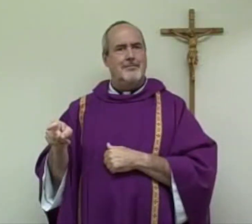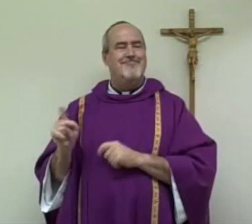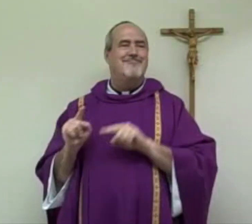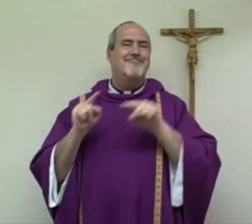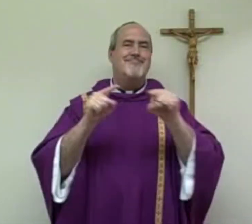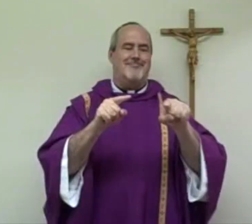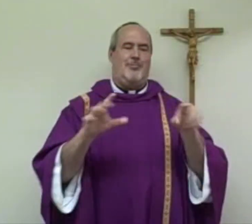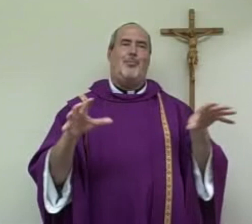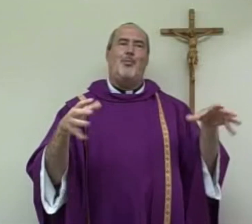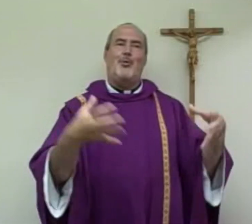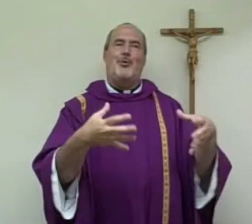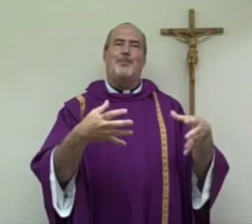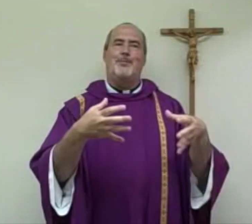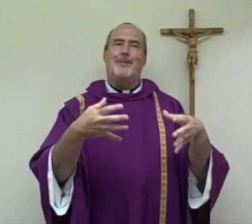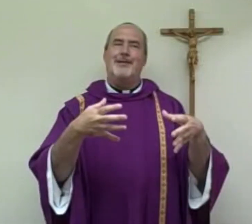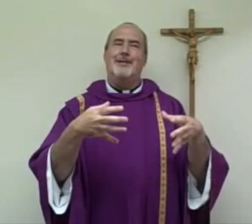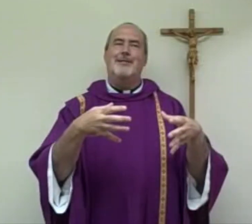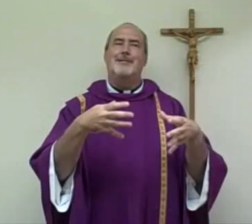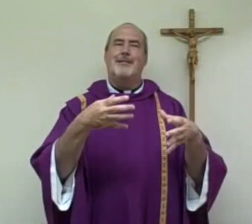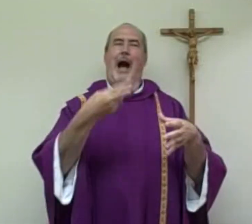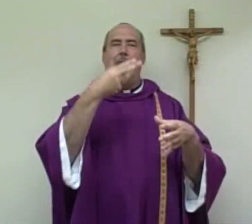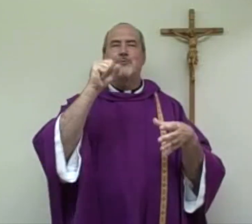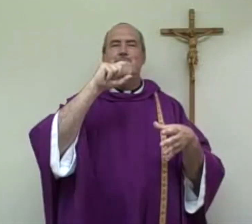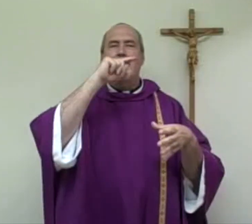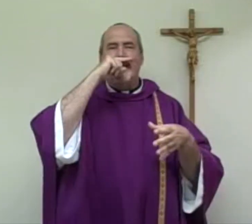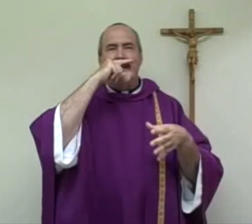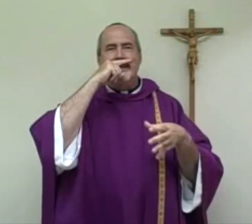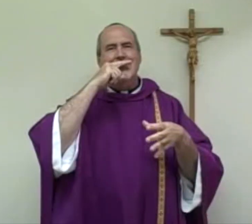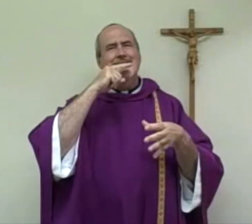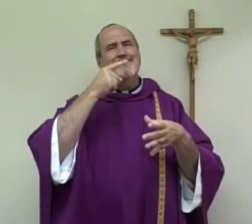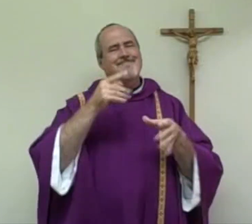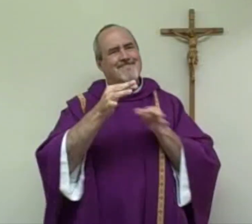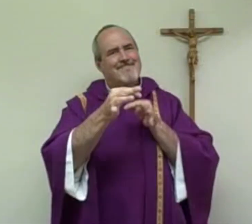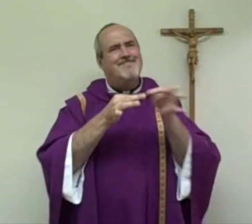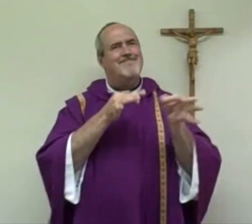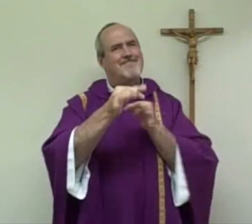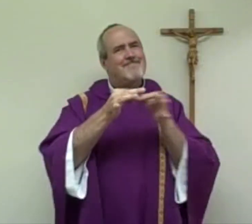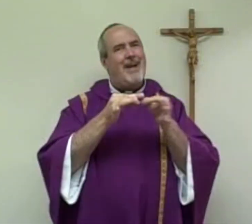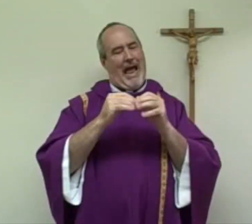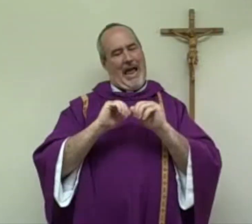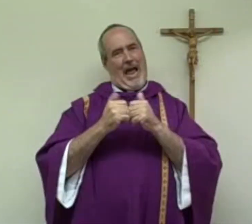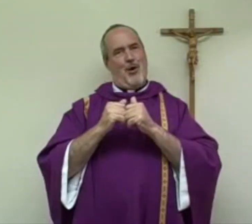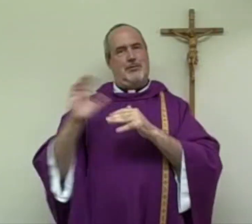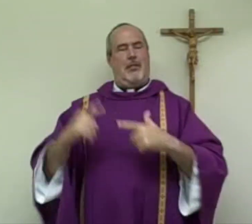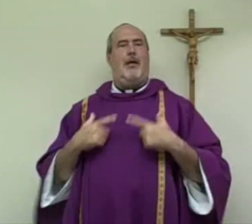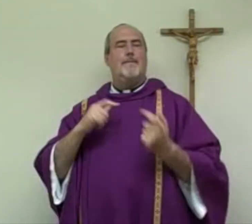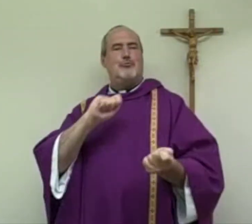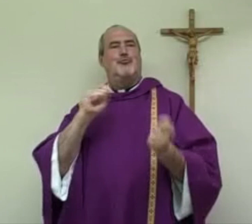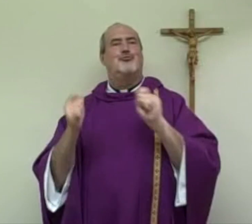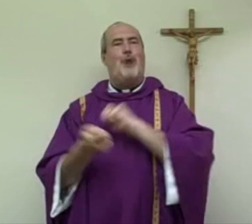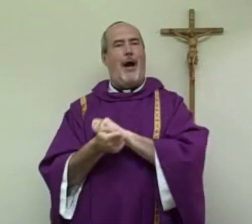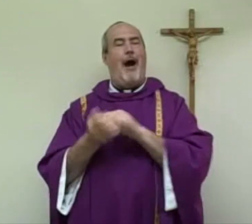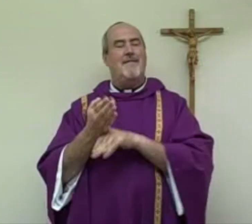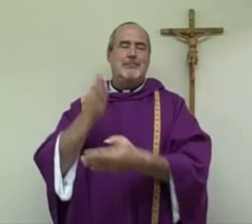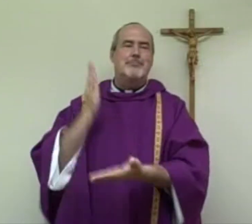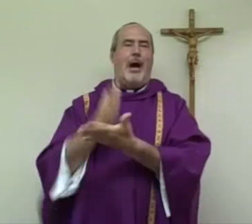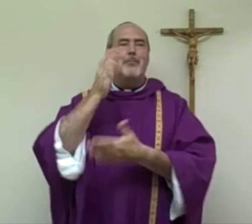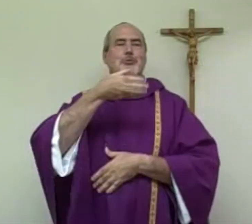was a recovering alcoholic, and he went to, you know, a group of high school kids and talked about how his life